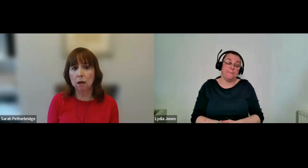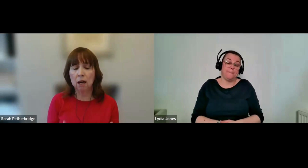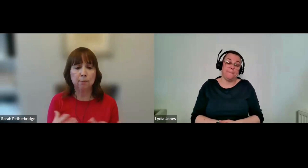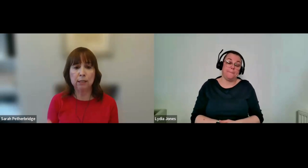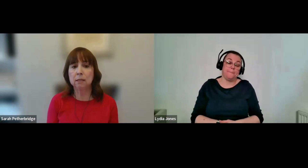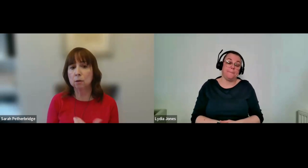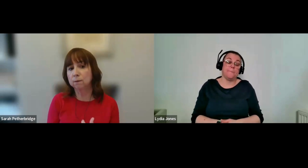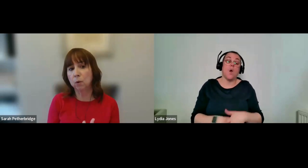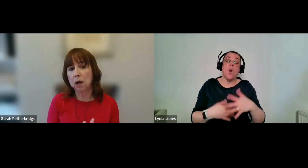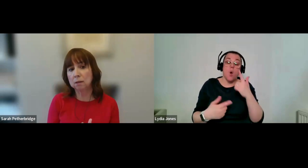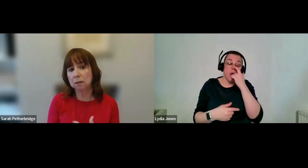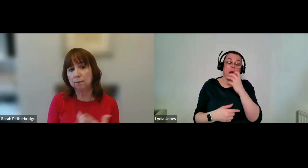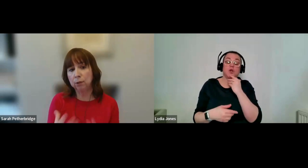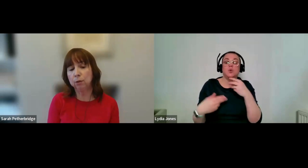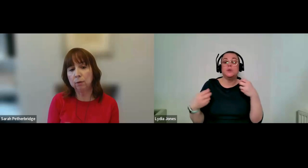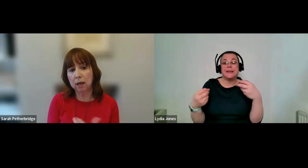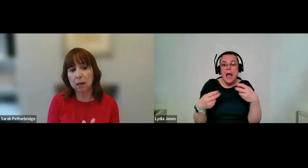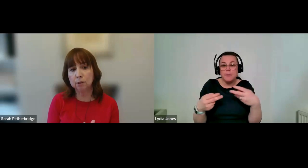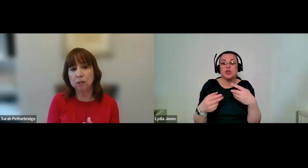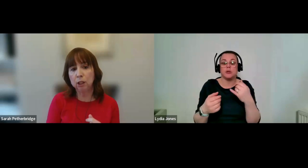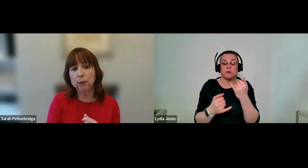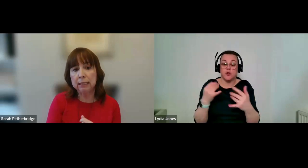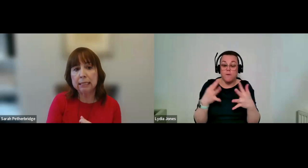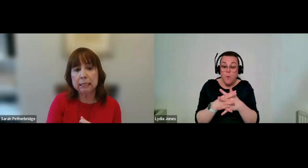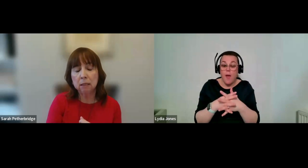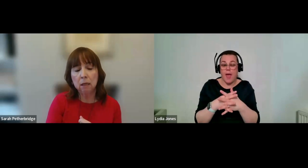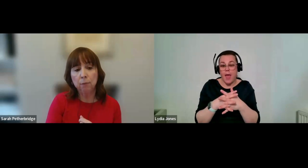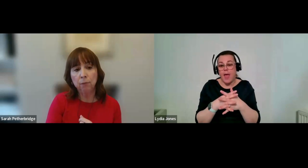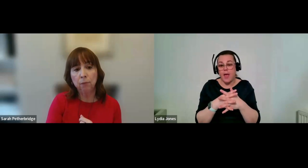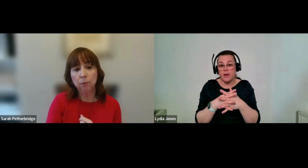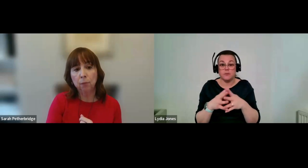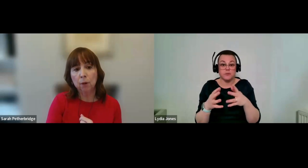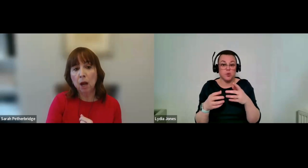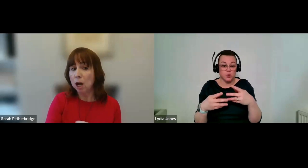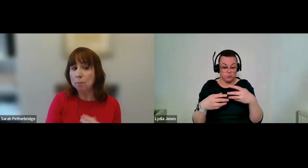use captioning software to give you the captioning that you need.